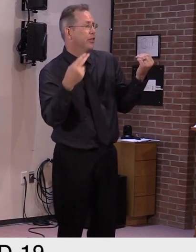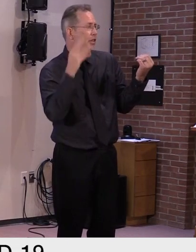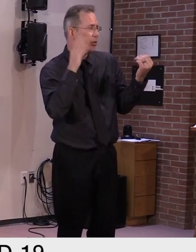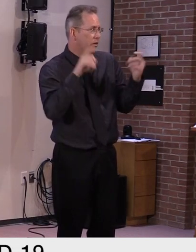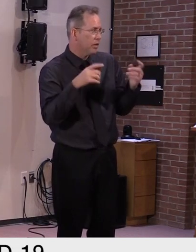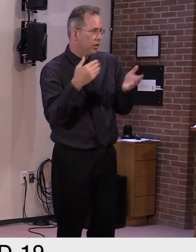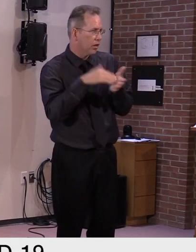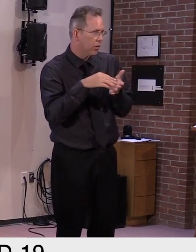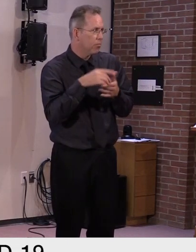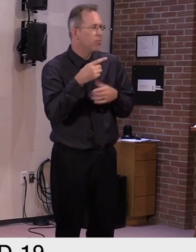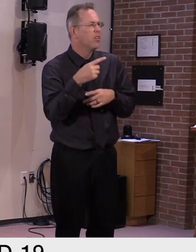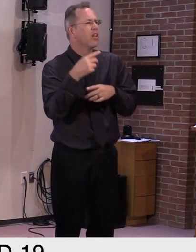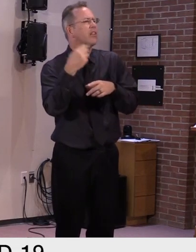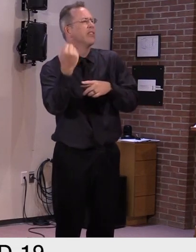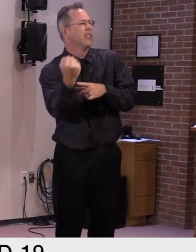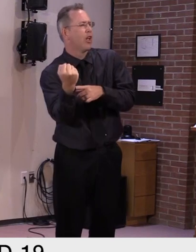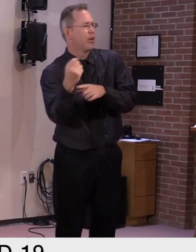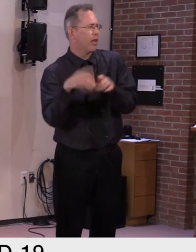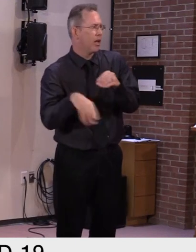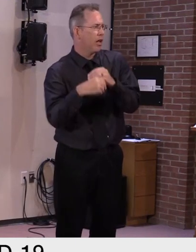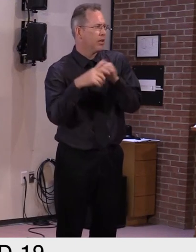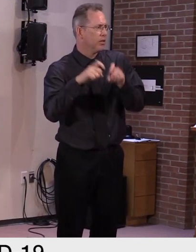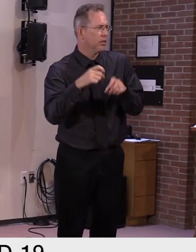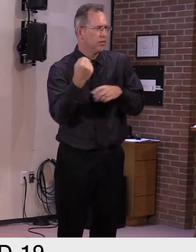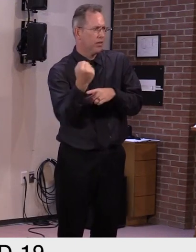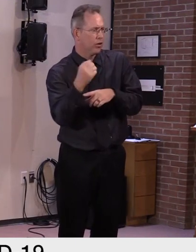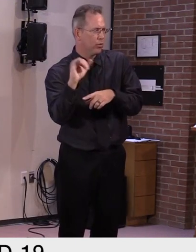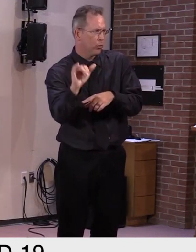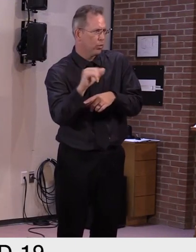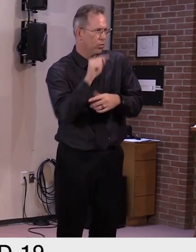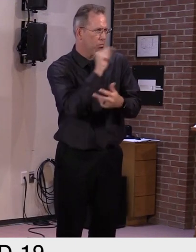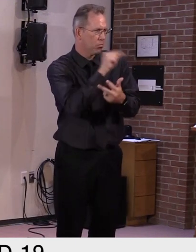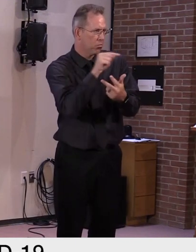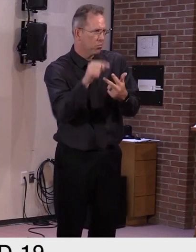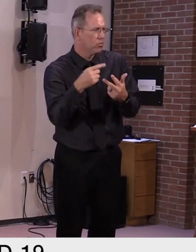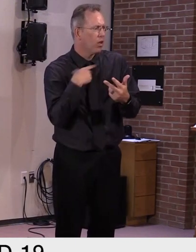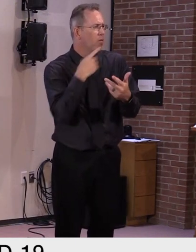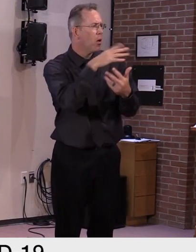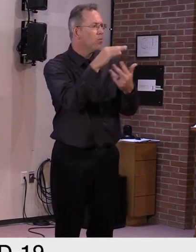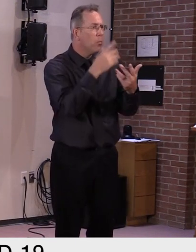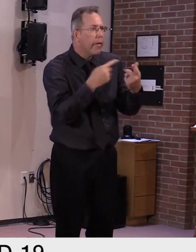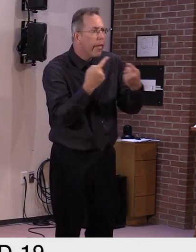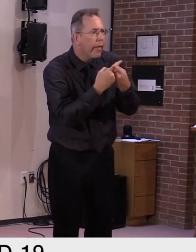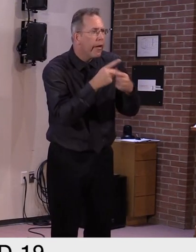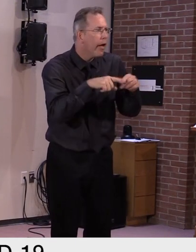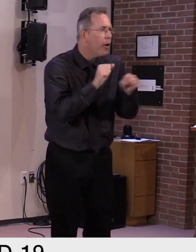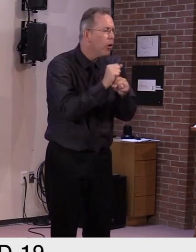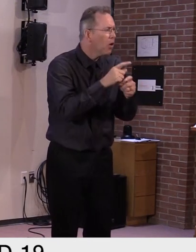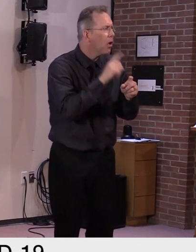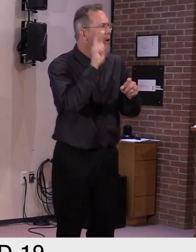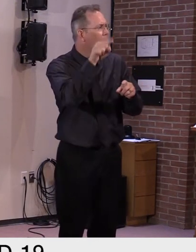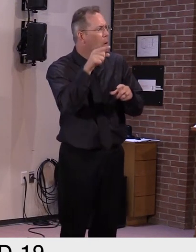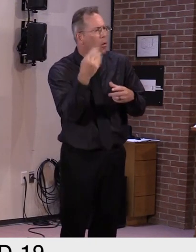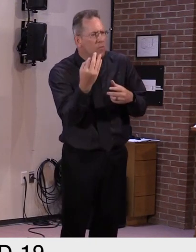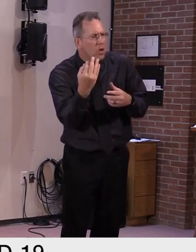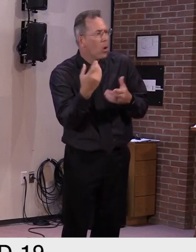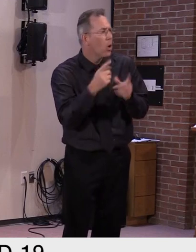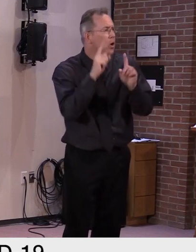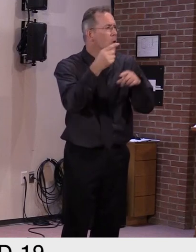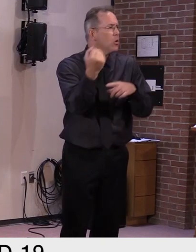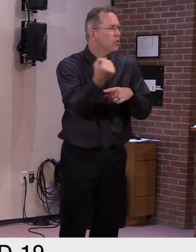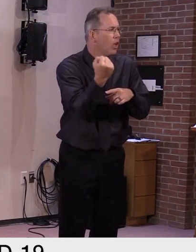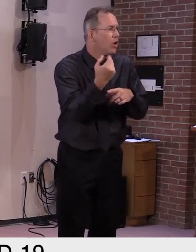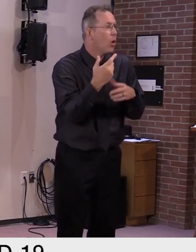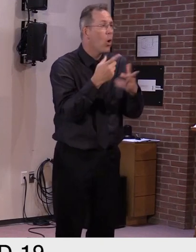be Central Vermont Medical Center. So there's a lot of testing. Anybody associated with this event, we urge them to get